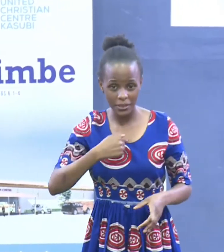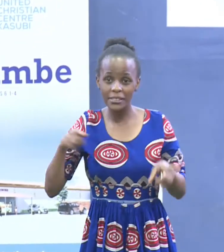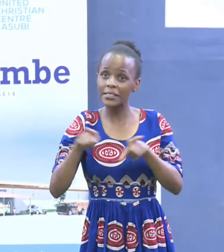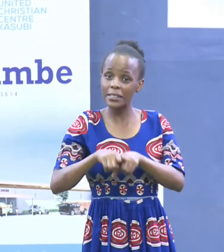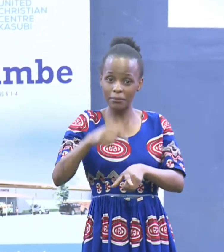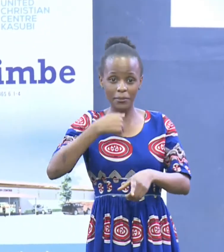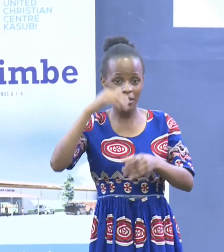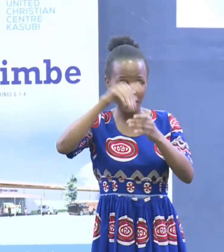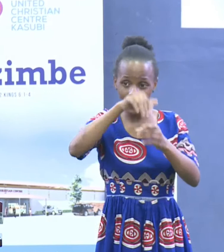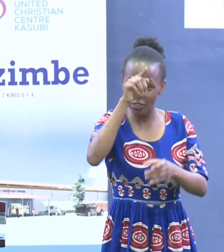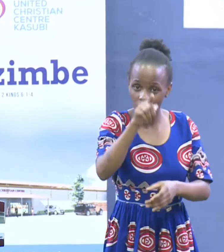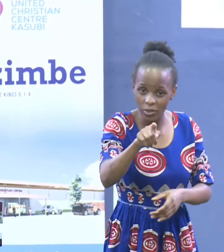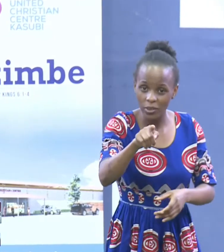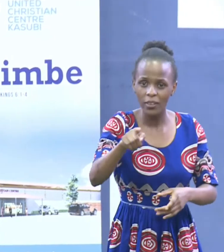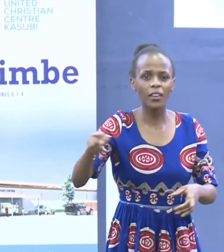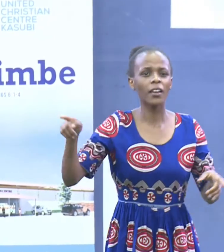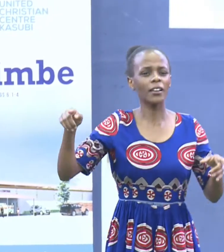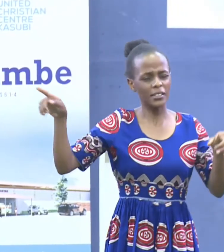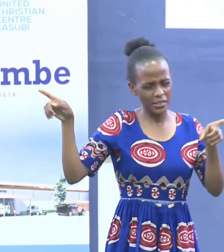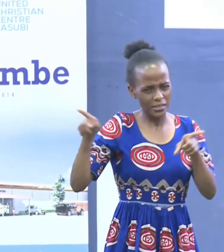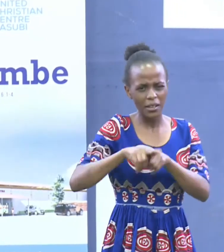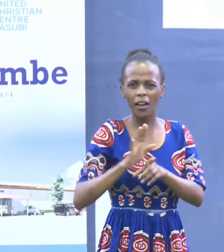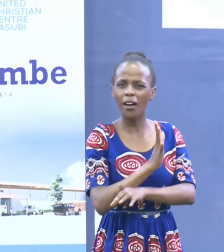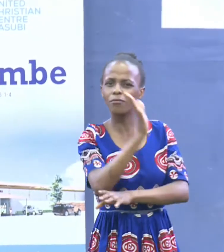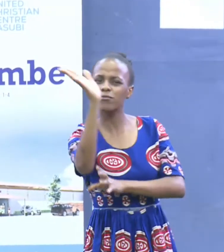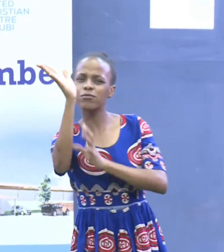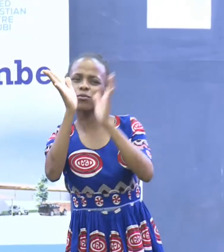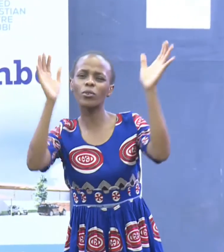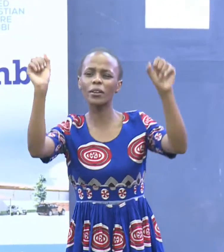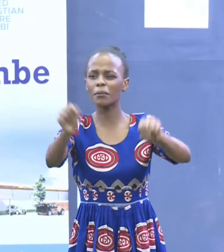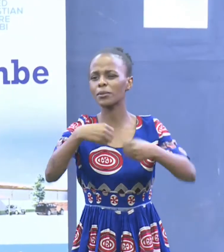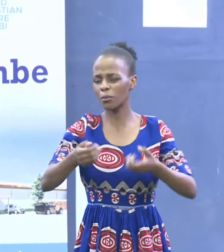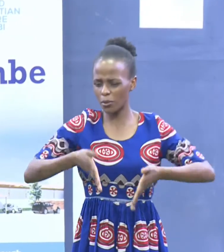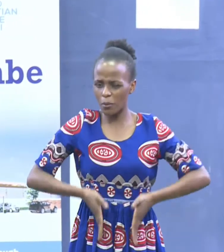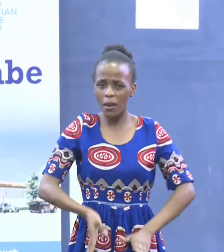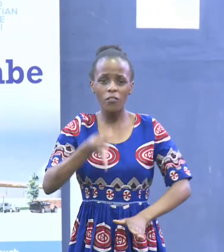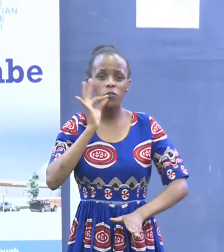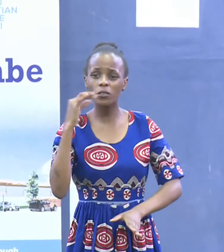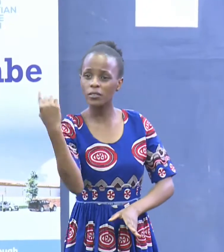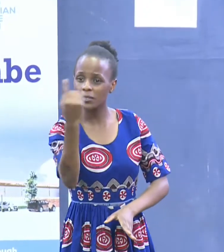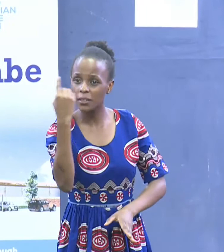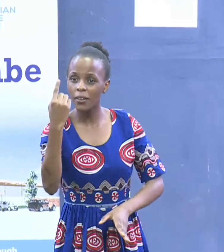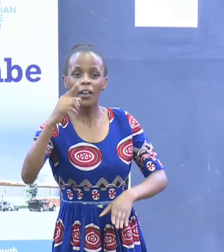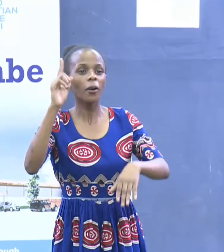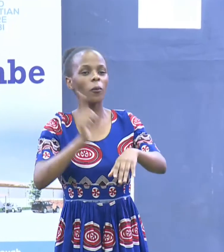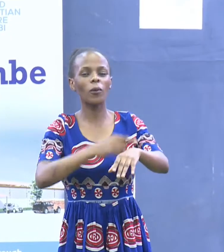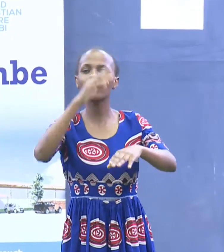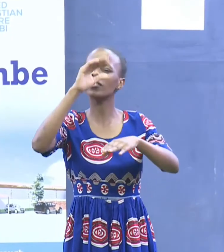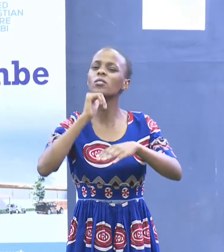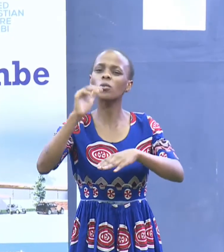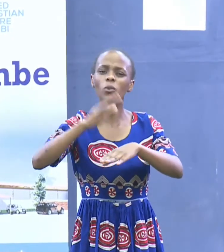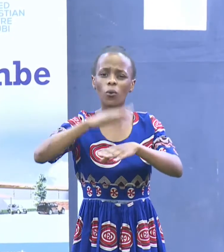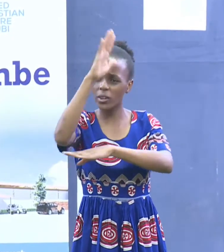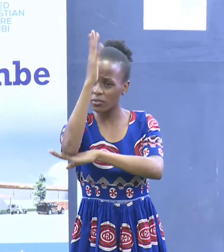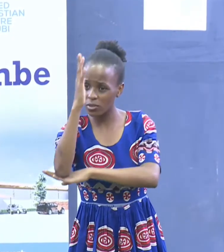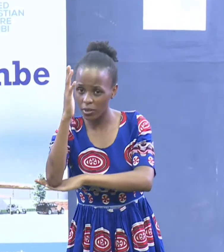me and I in you. As the branch cannot bear fruit of itself unless